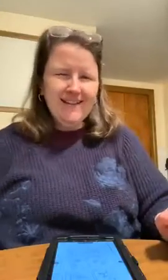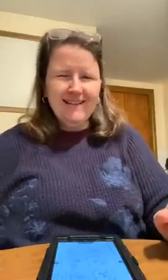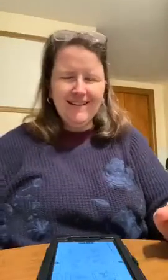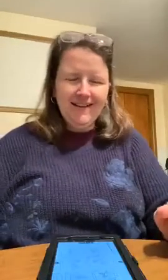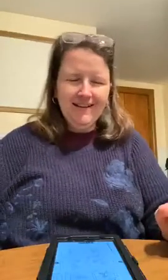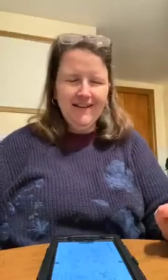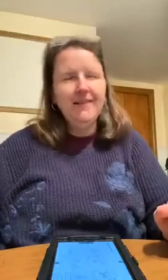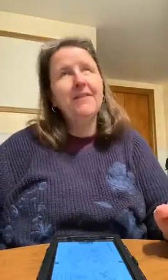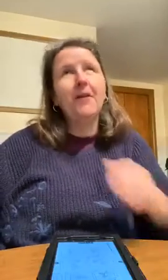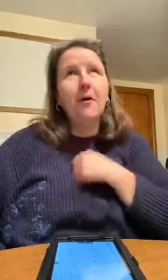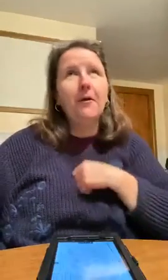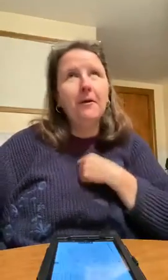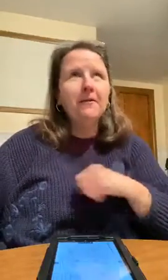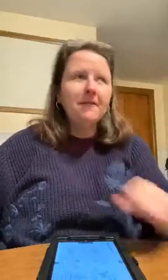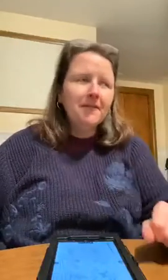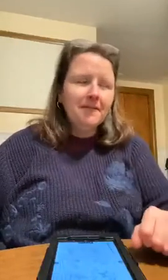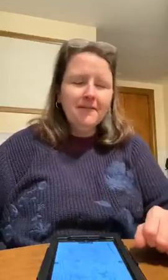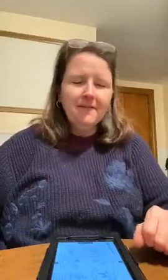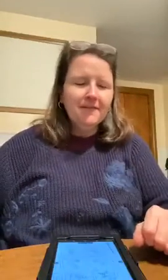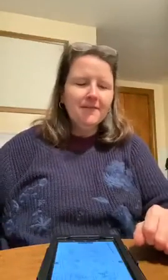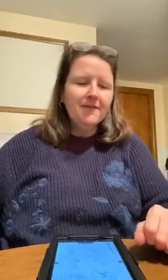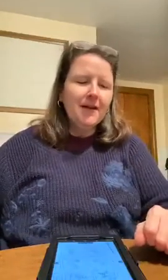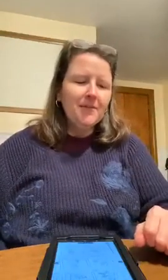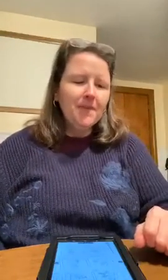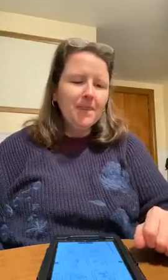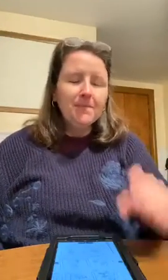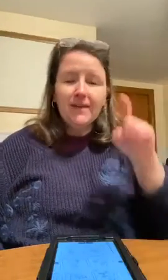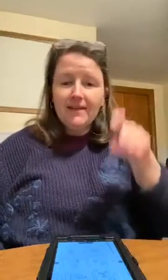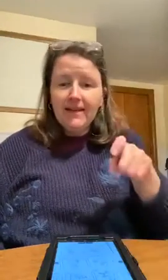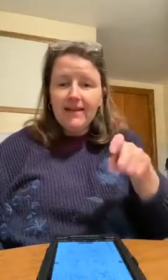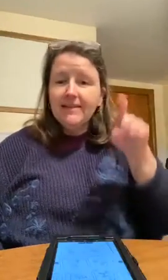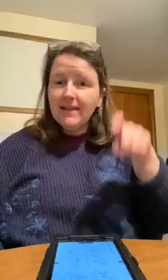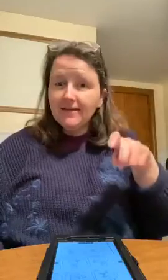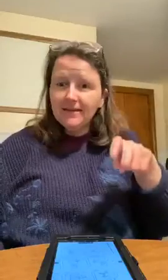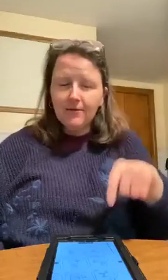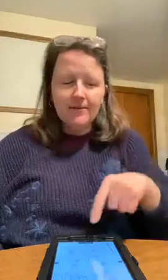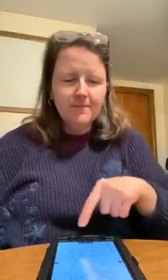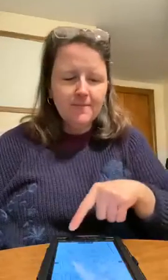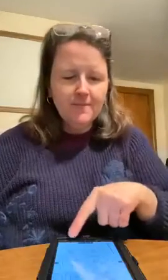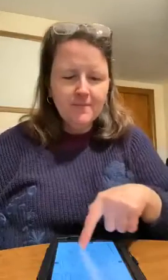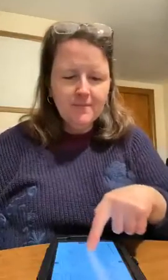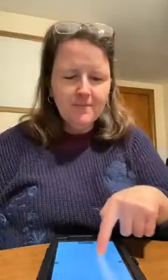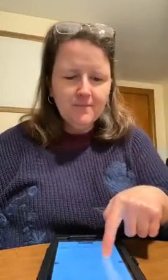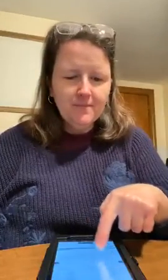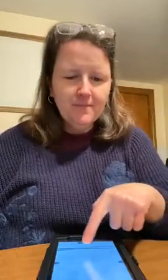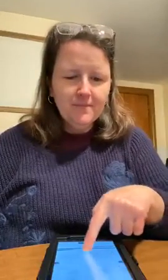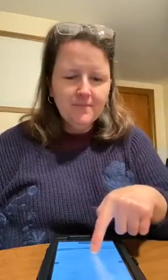Okay. Sorry. Okay. Need, necessary.